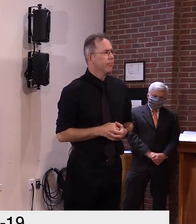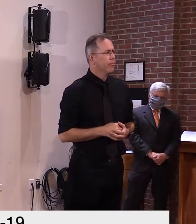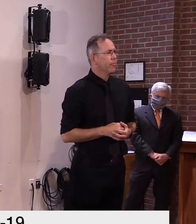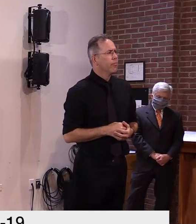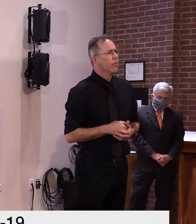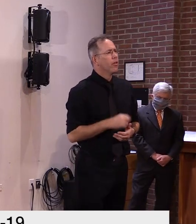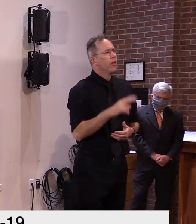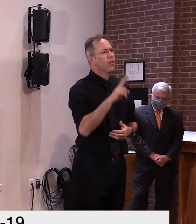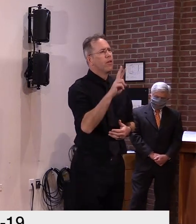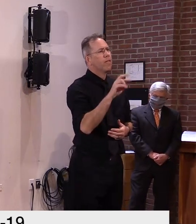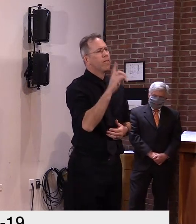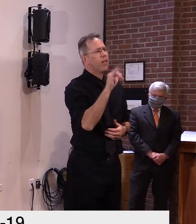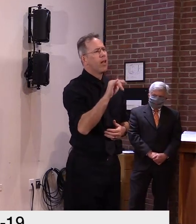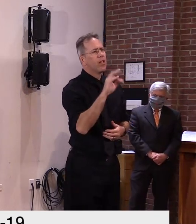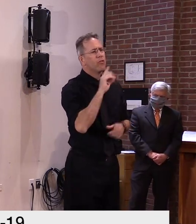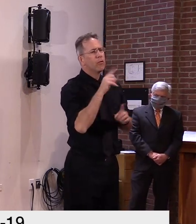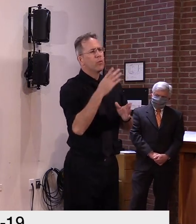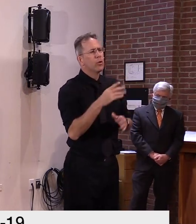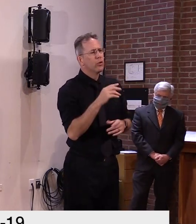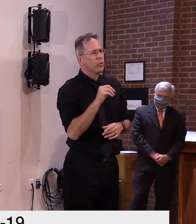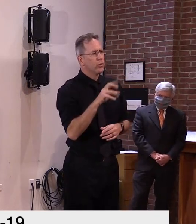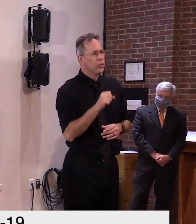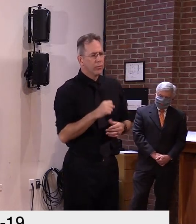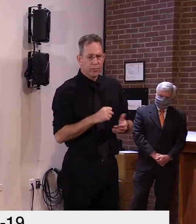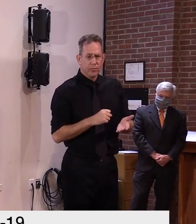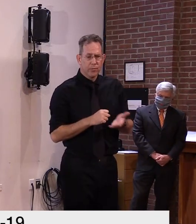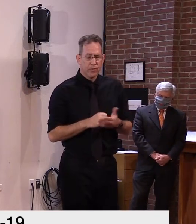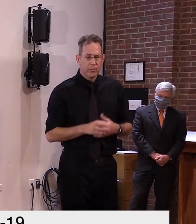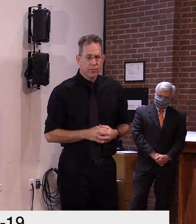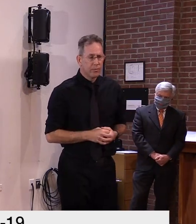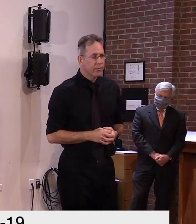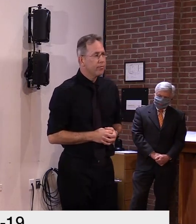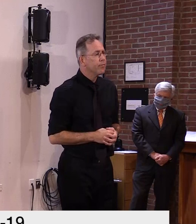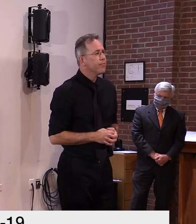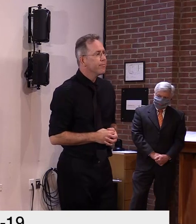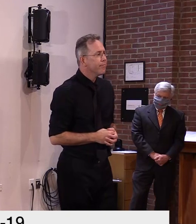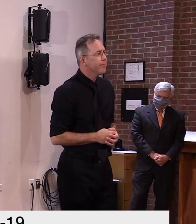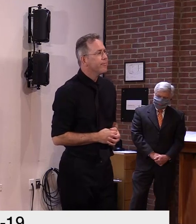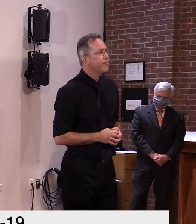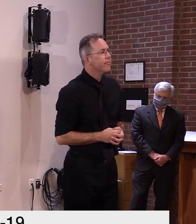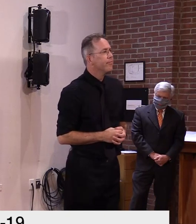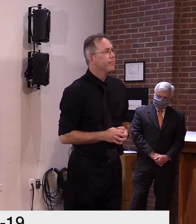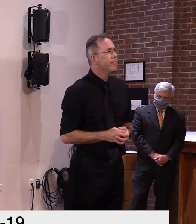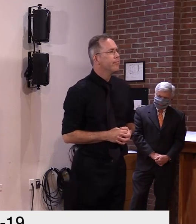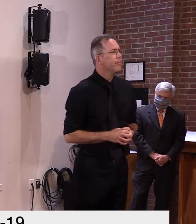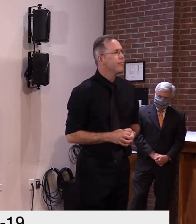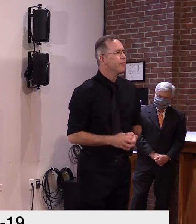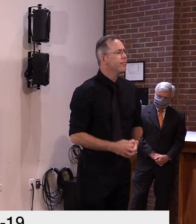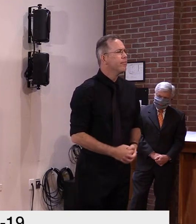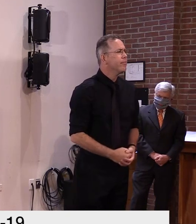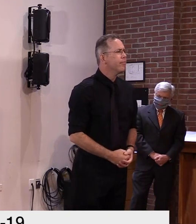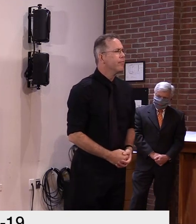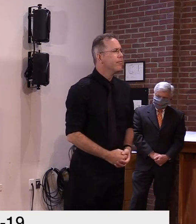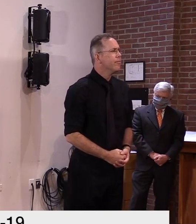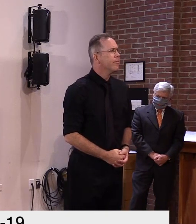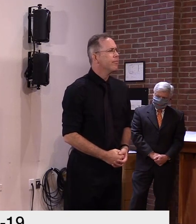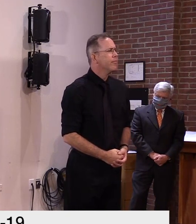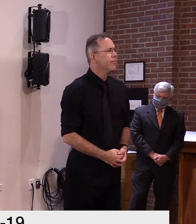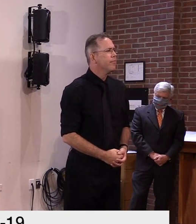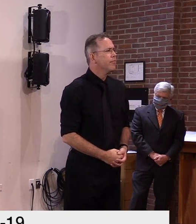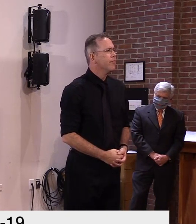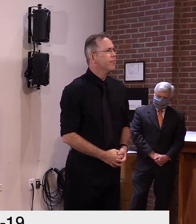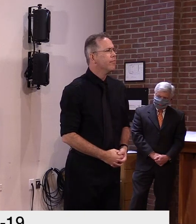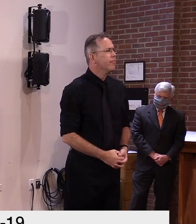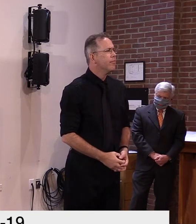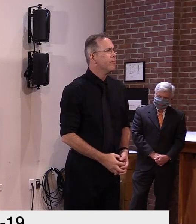Good morning. Dr. Levine mentioned that Dr. Burke was dismayed to see the traffic in the full hotel as she traveled to UVM. I'm wondering if the state